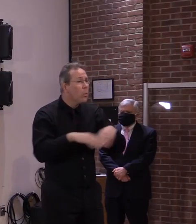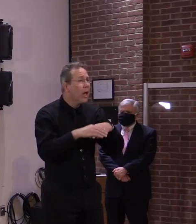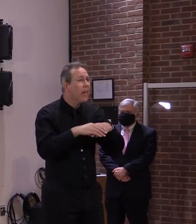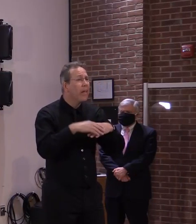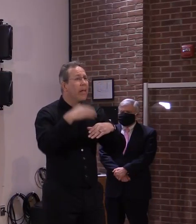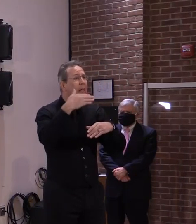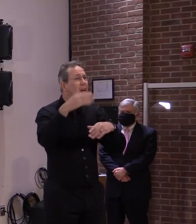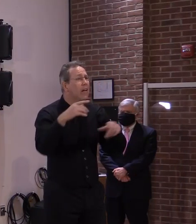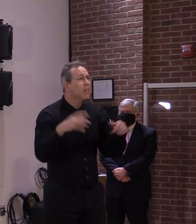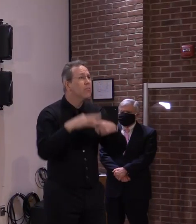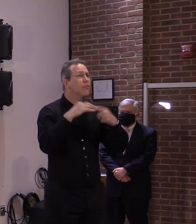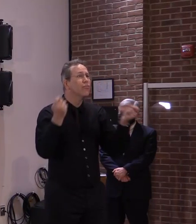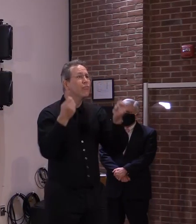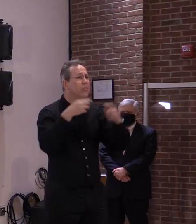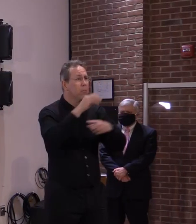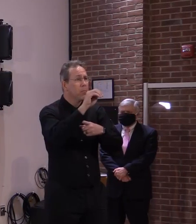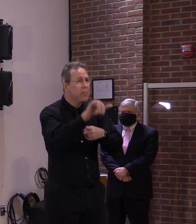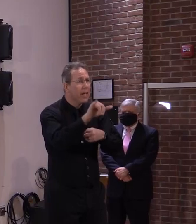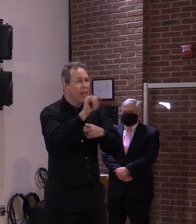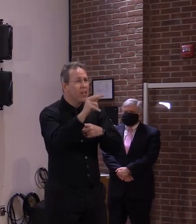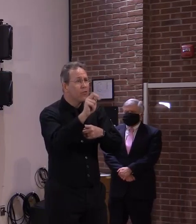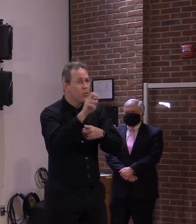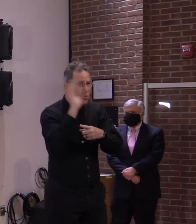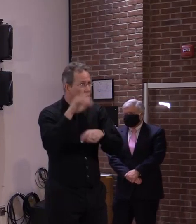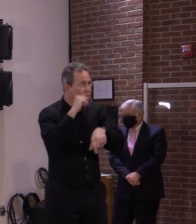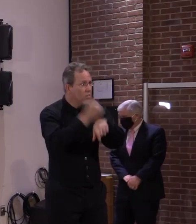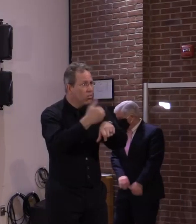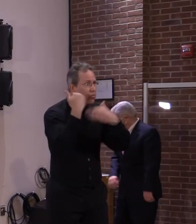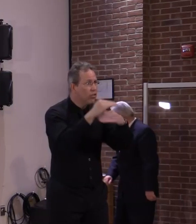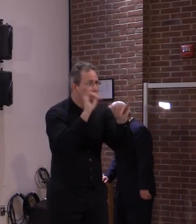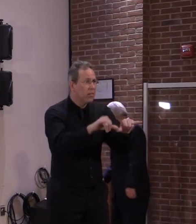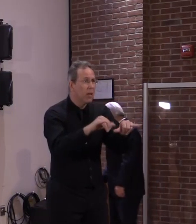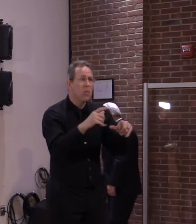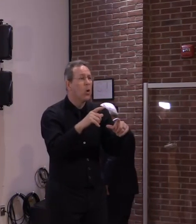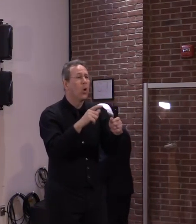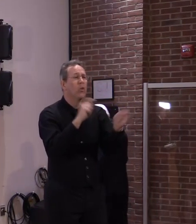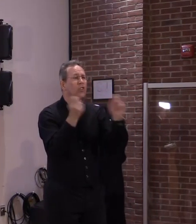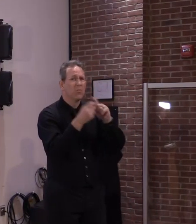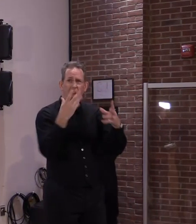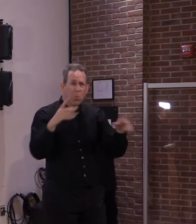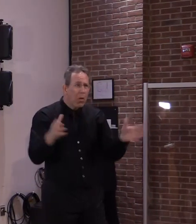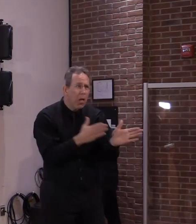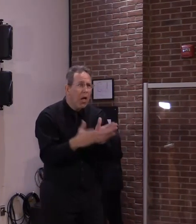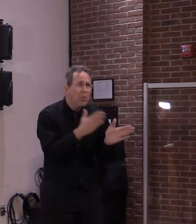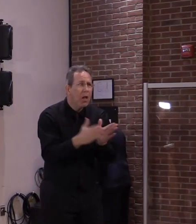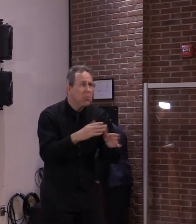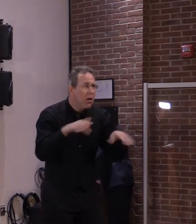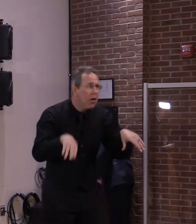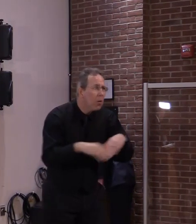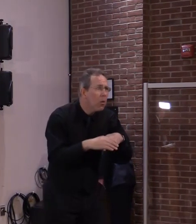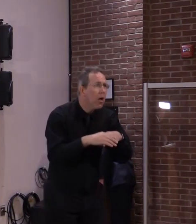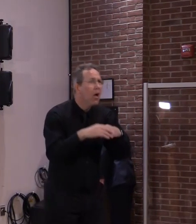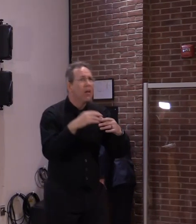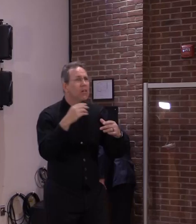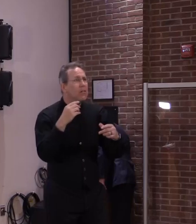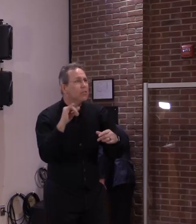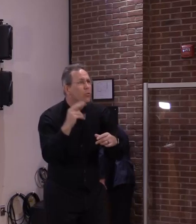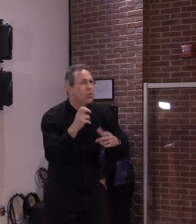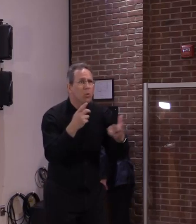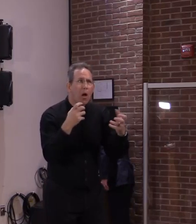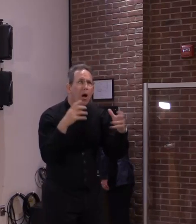time, they were told basically delay your event for a year, you'll be fine. You know, understanding the caveat that things